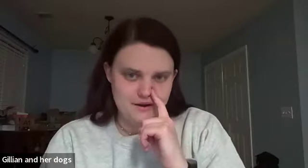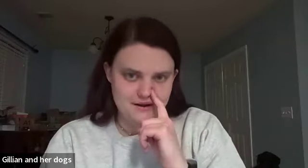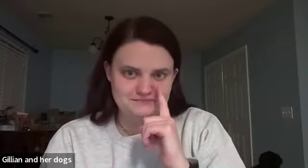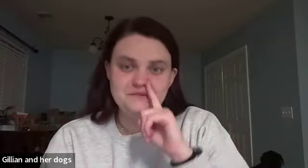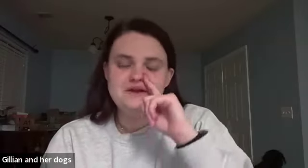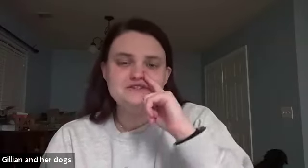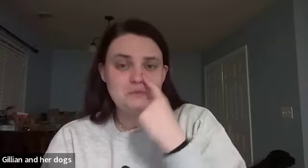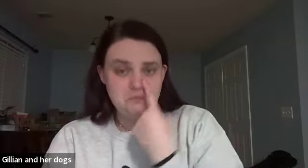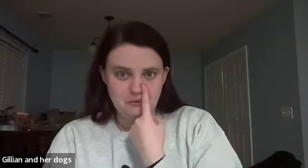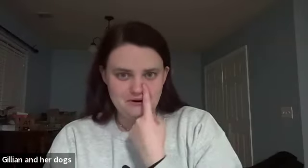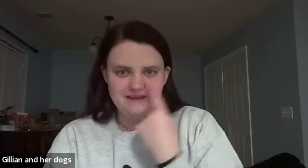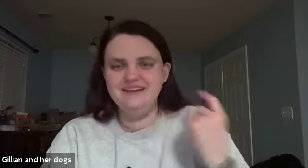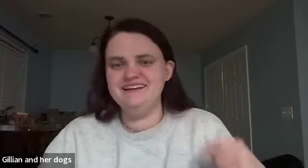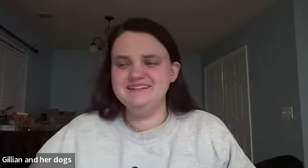of their mind. So bored.